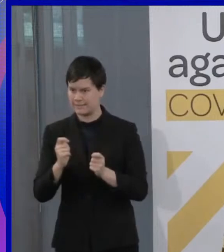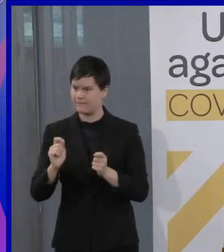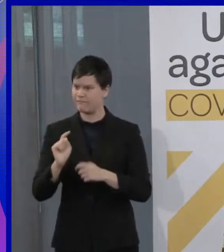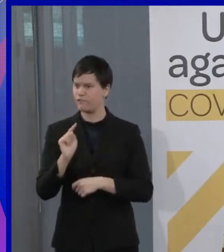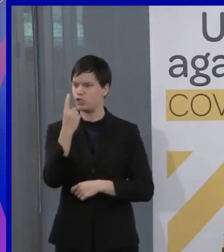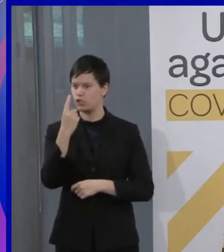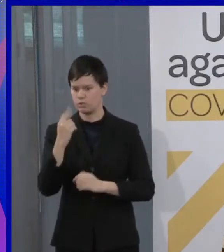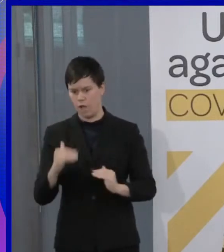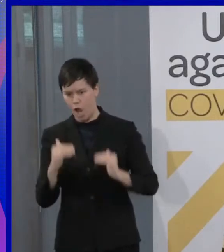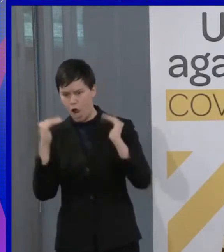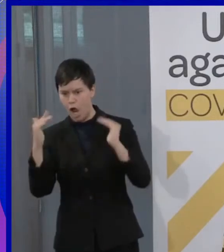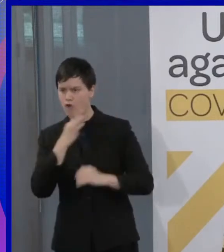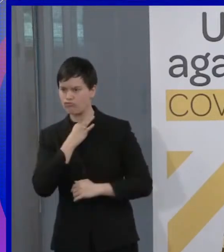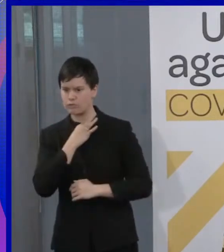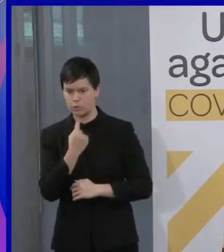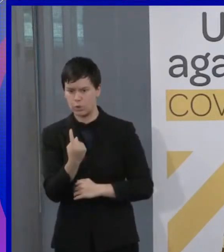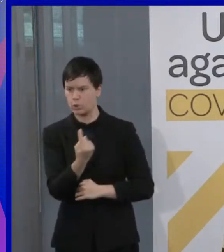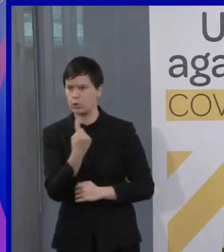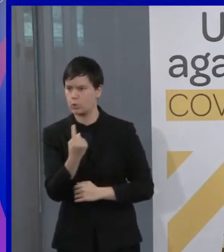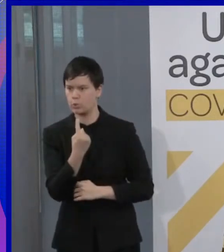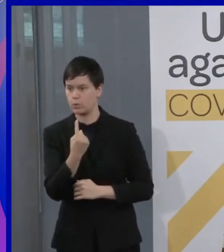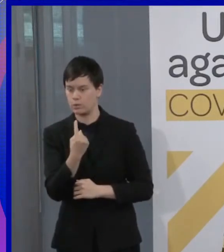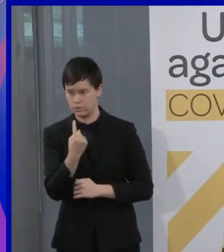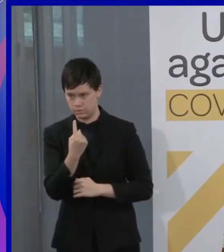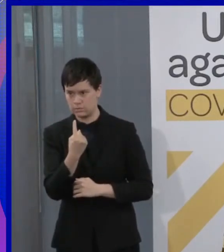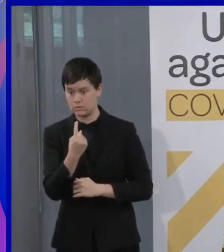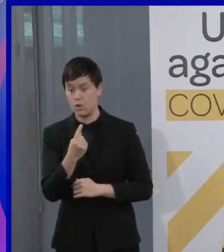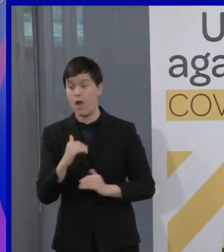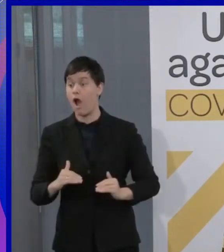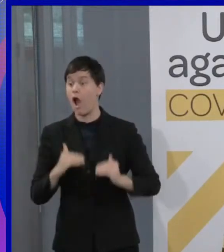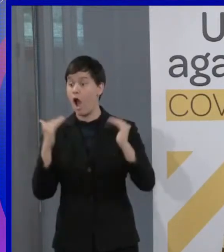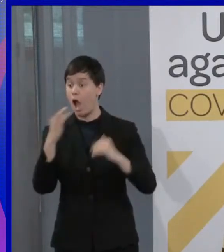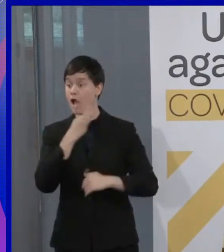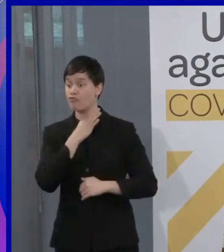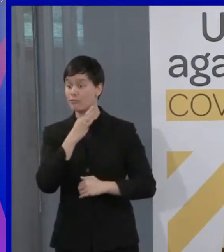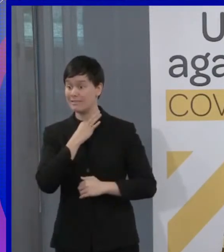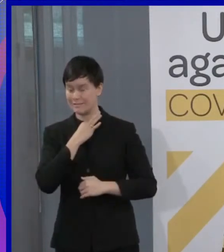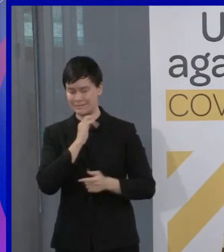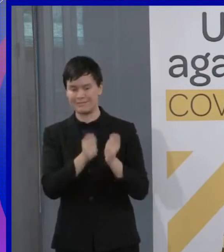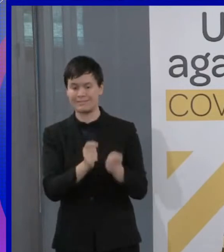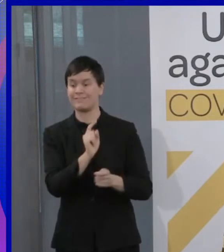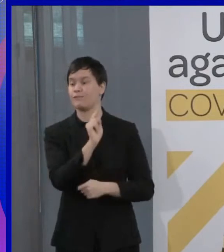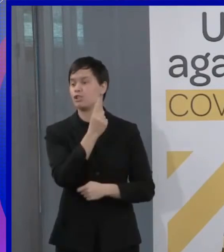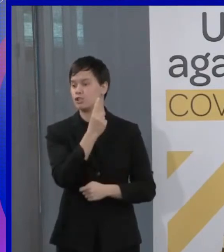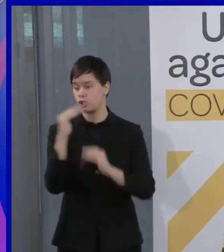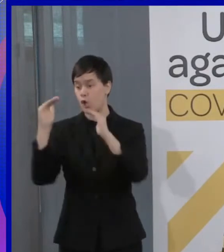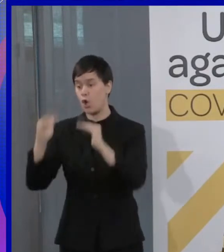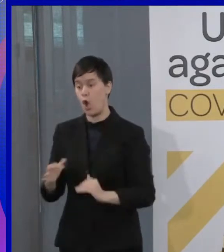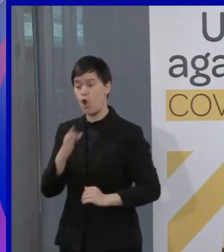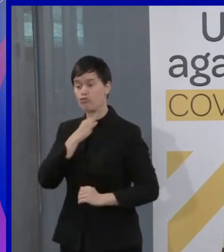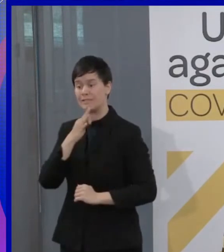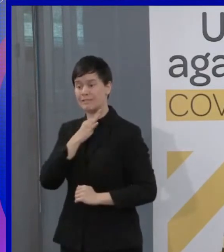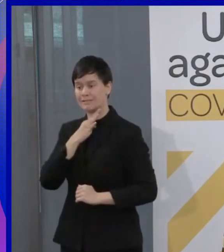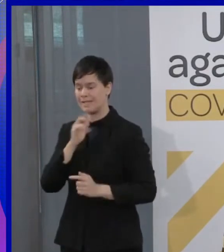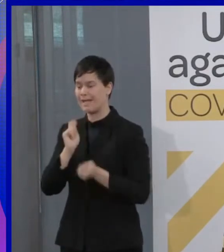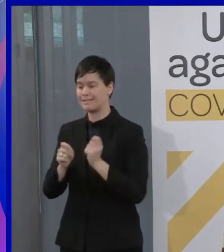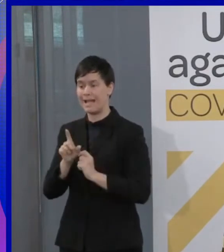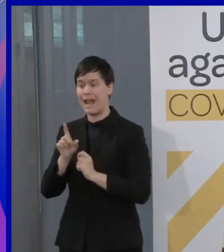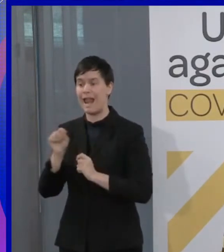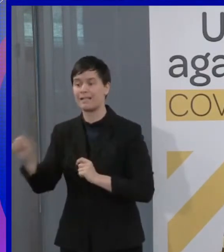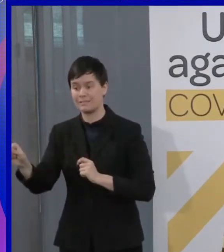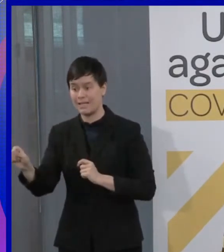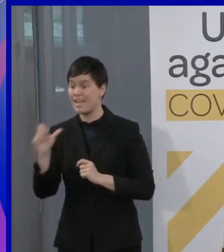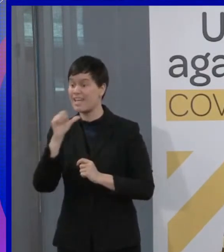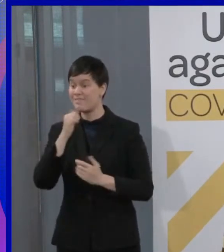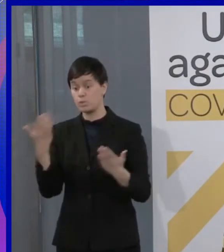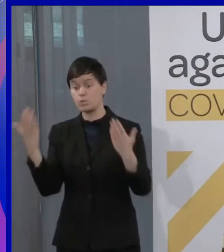further down, a bit later in the week. So yes, we've extended the time frame there. There's no one's going to be penalised if they haven't had their test